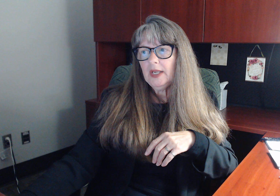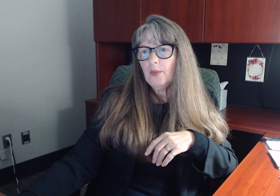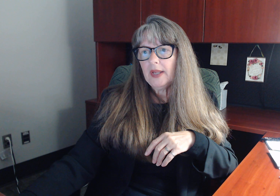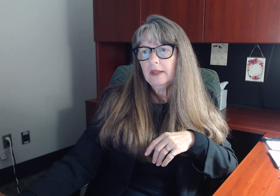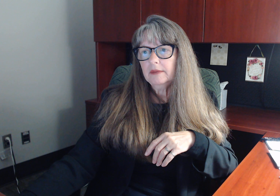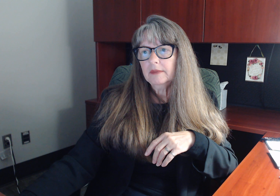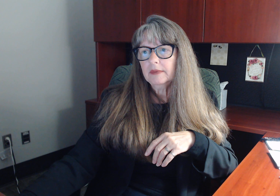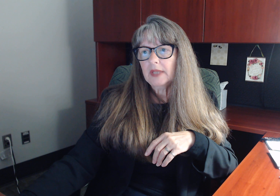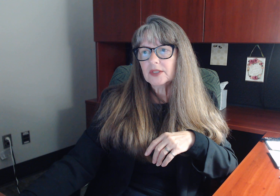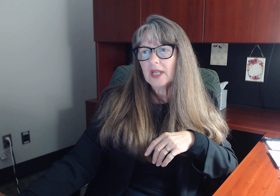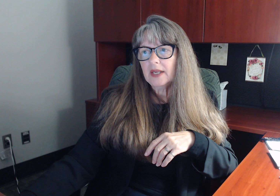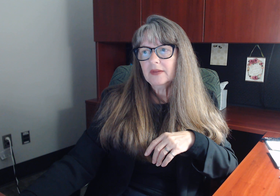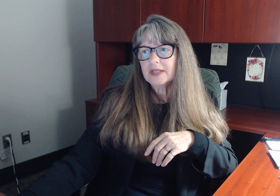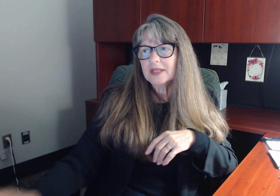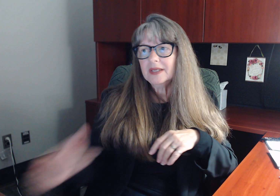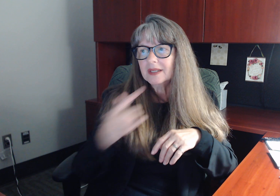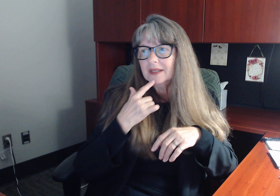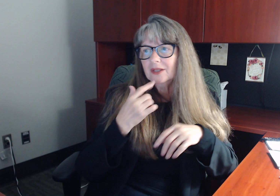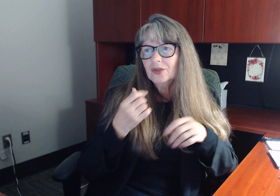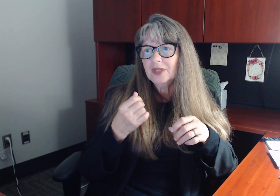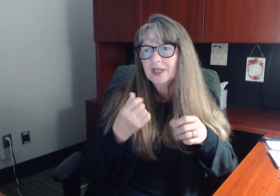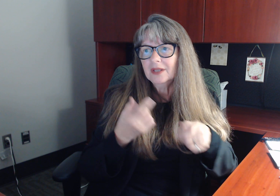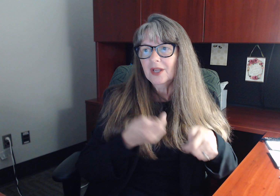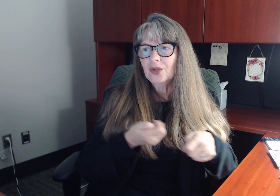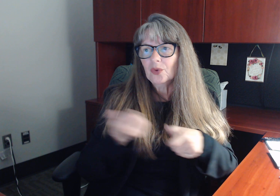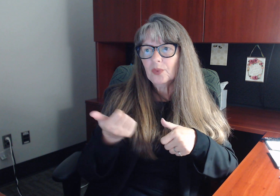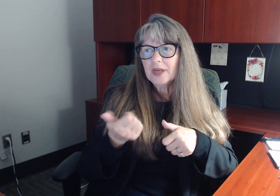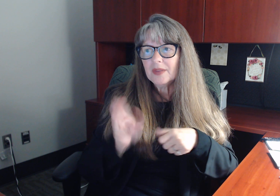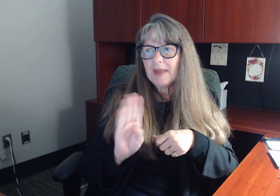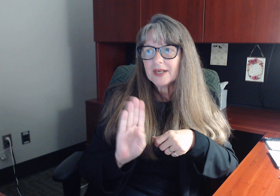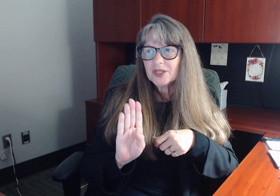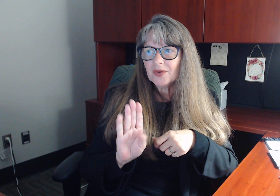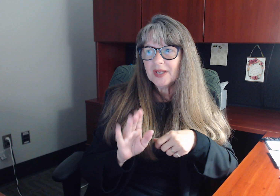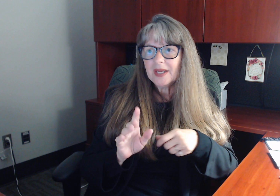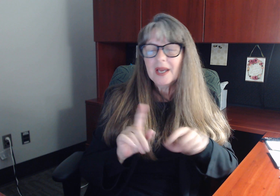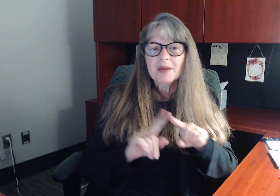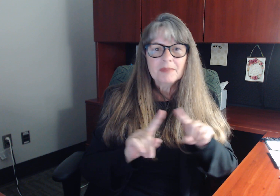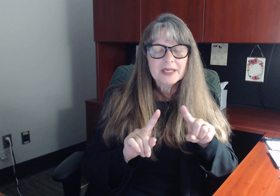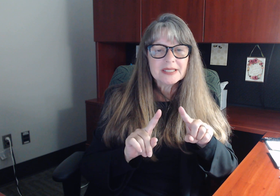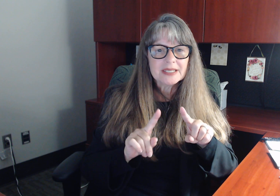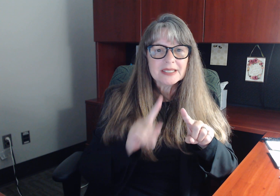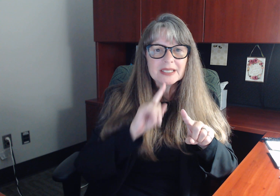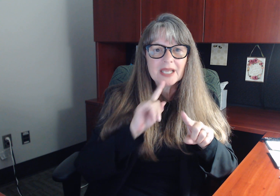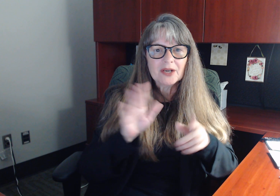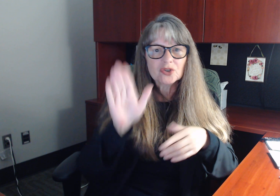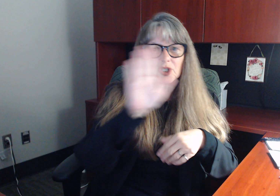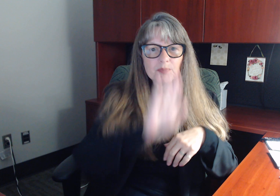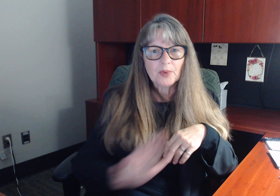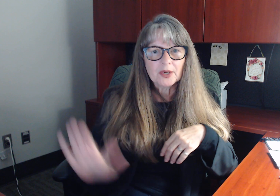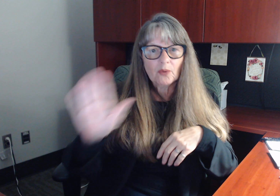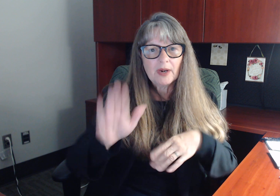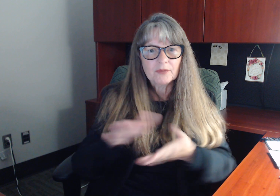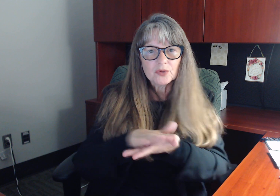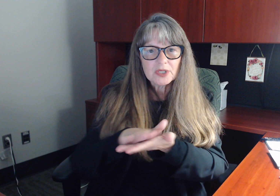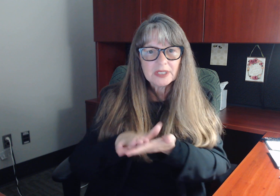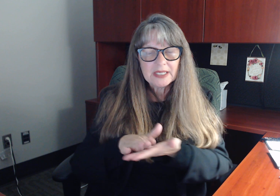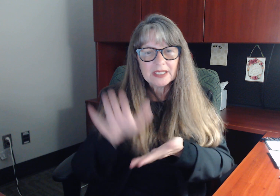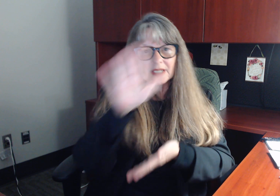anyway, that's kind of, they said that it could get, you know, rid of the bacteria, but it says that it kind of just spreading it around. If you're just cleaning, it can spread